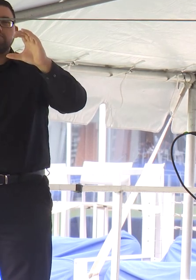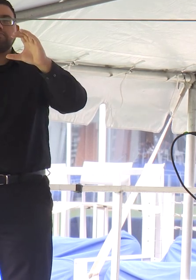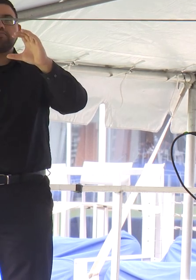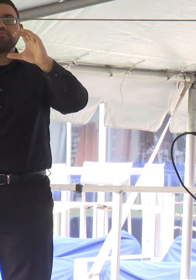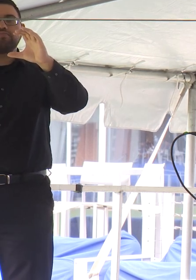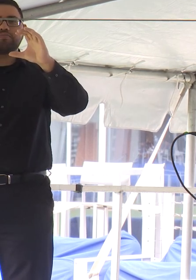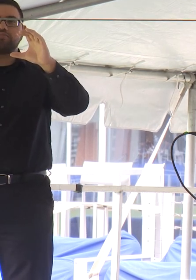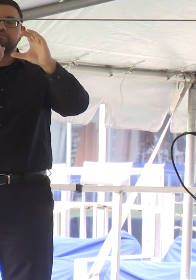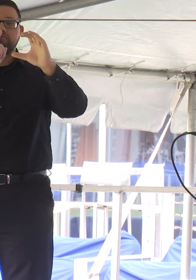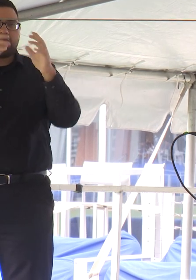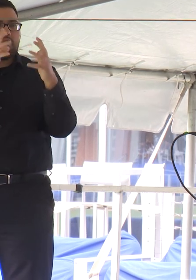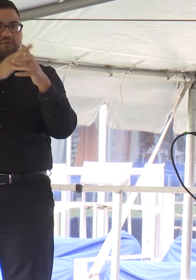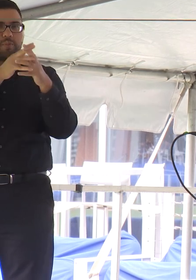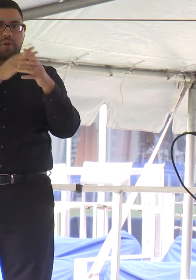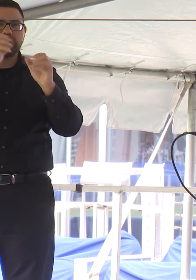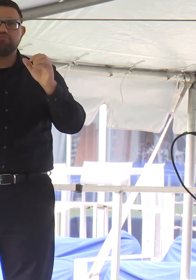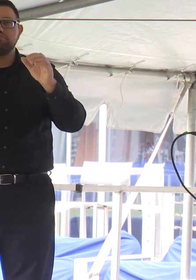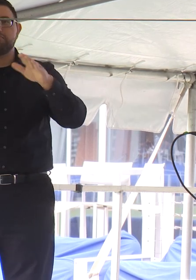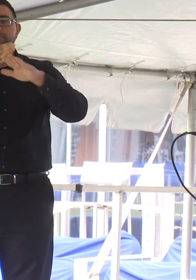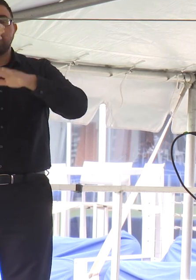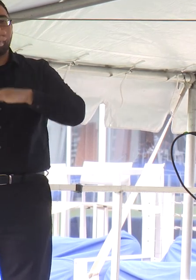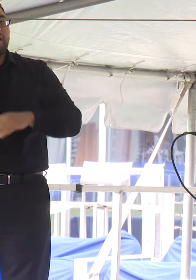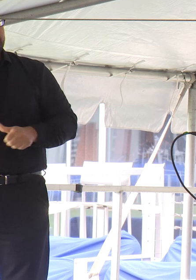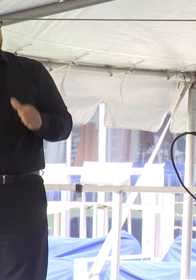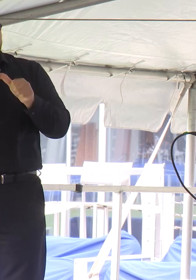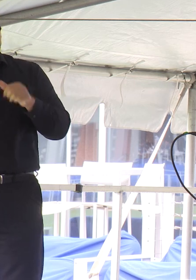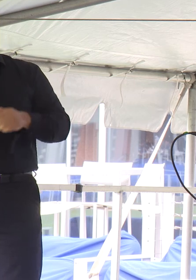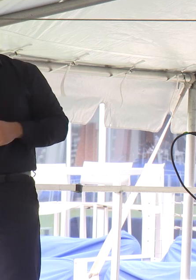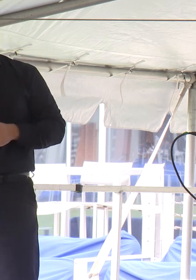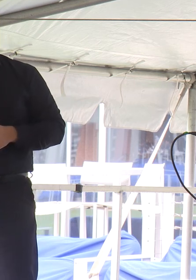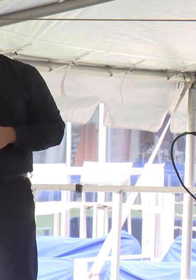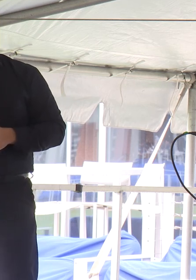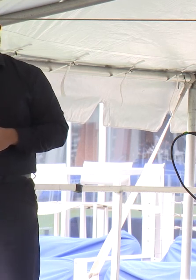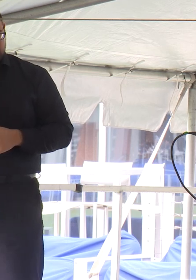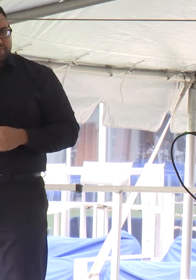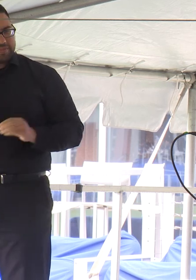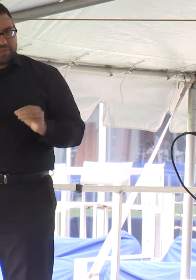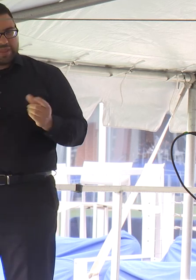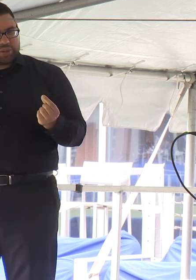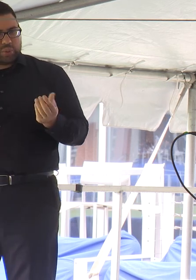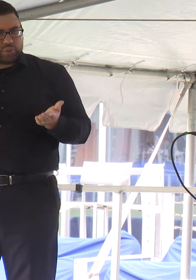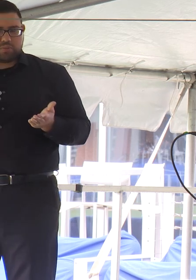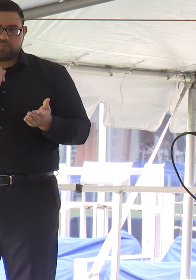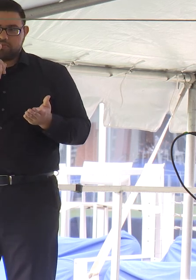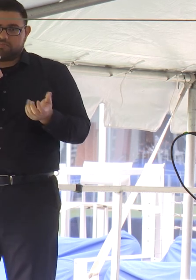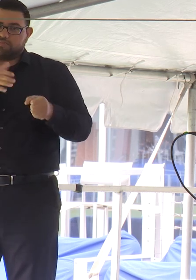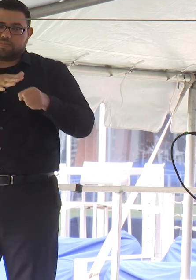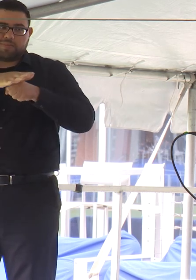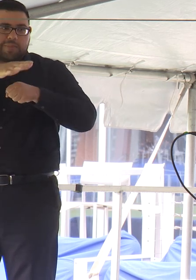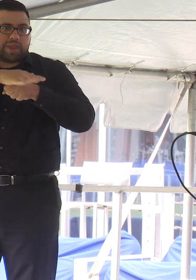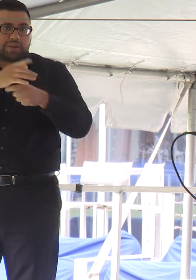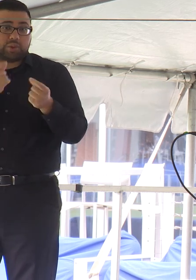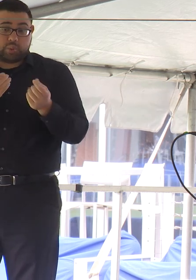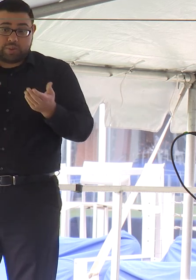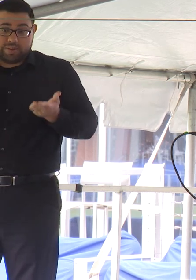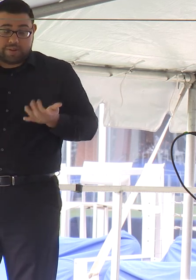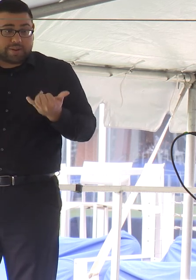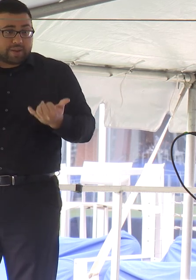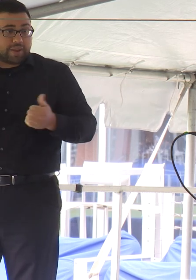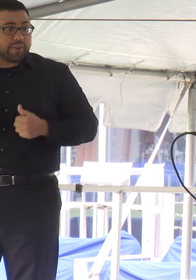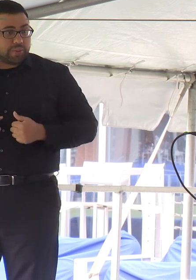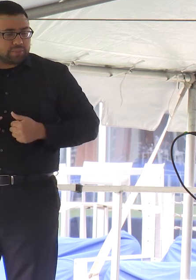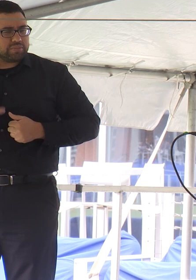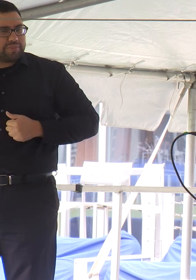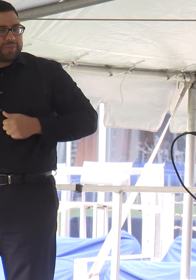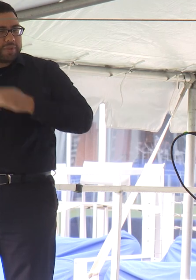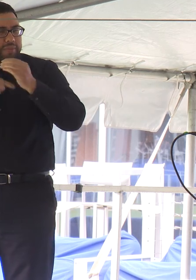beyond even football. You know, I mean, I remember growing up and thinking, gosh, there's nothing to do here. Well, there is plenty to do here now. And